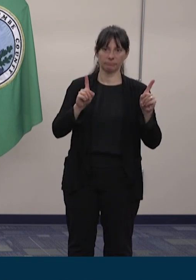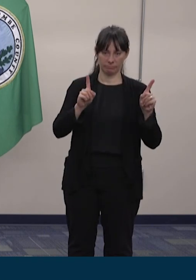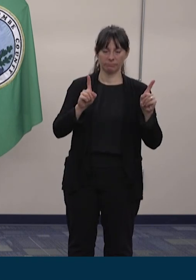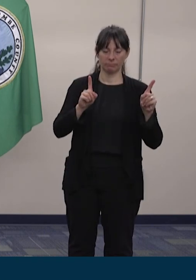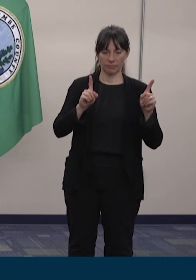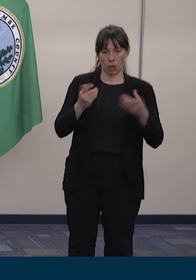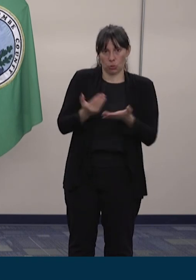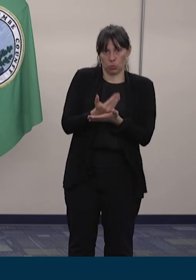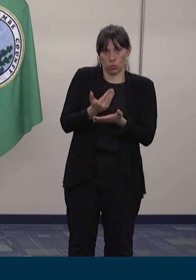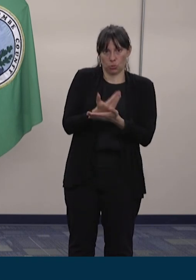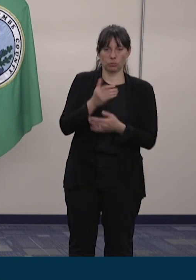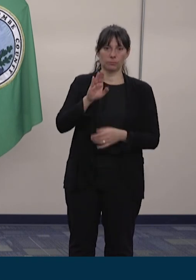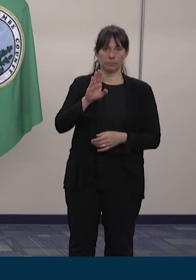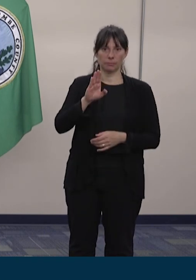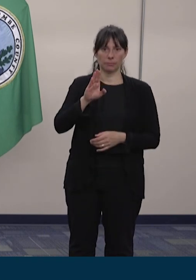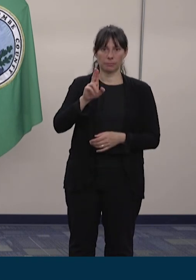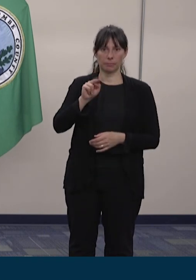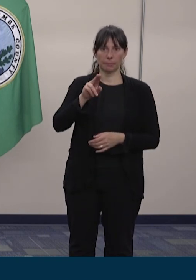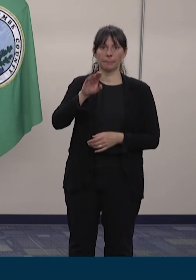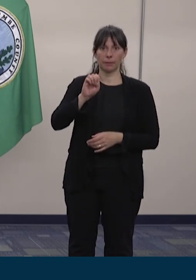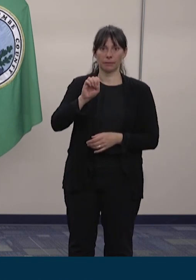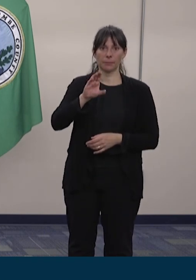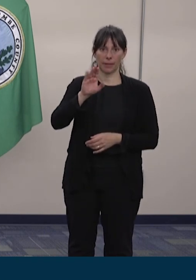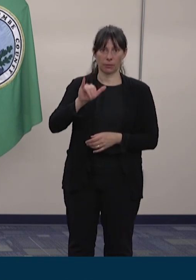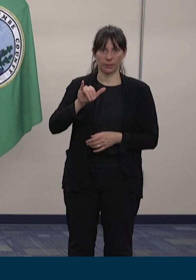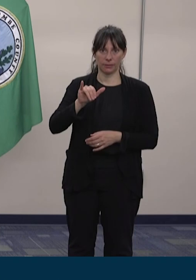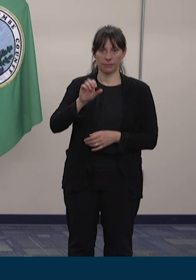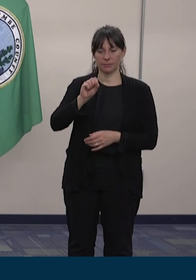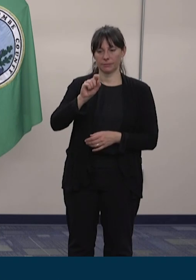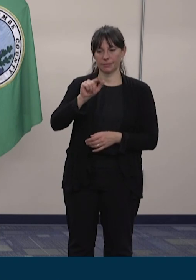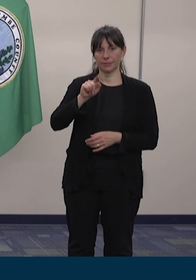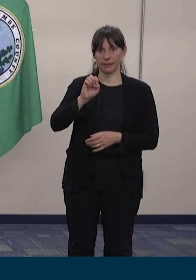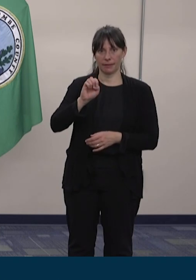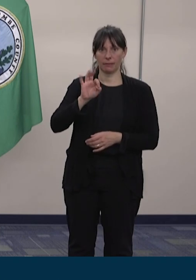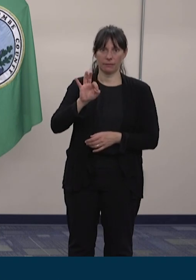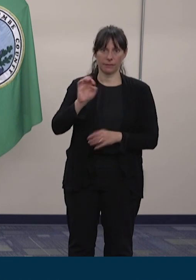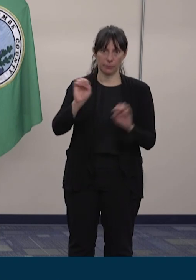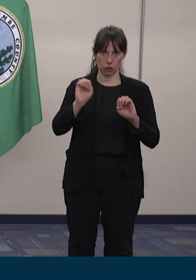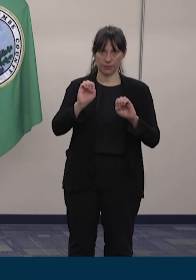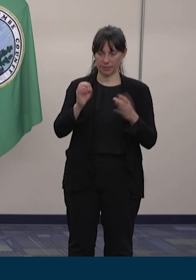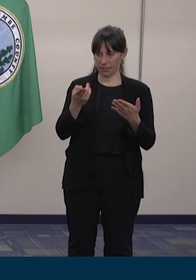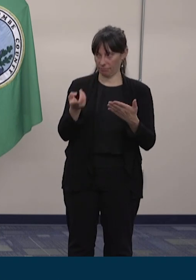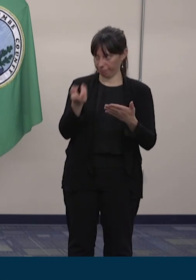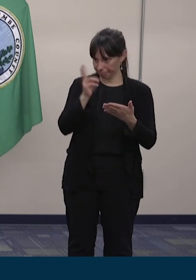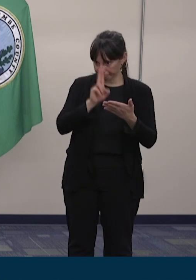emergency. del condado como estado de emergencia.